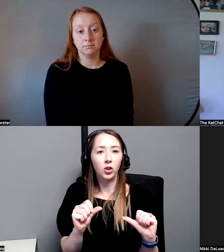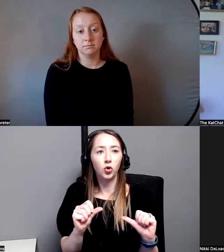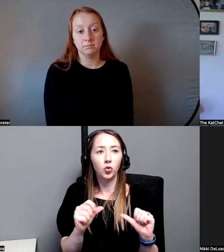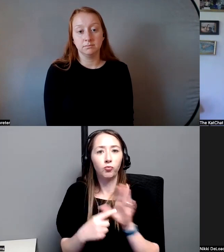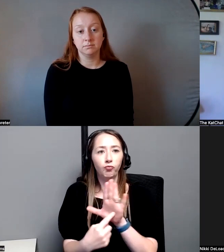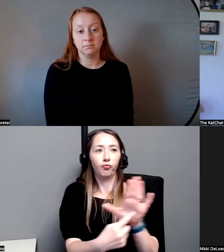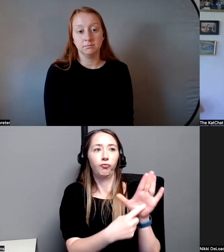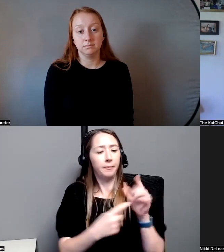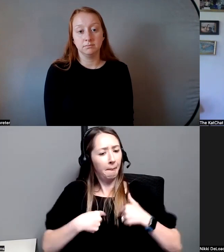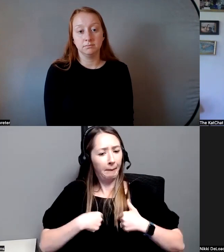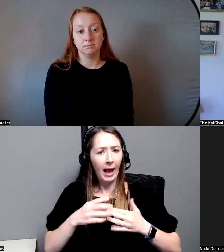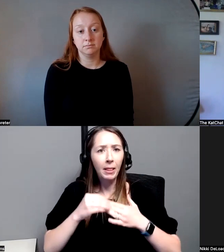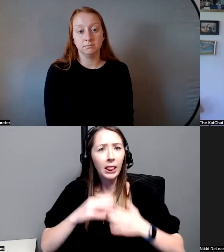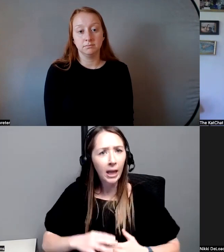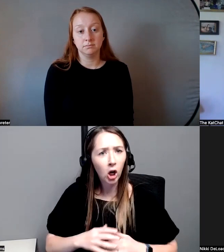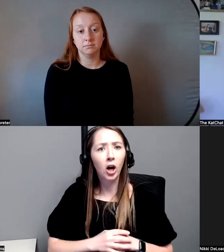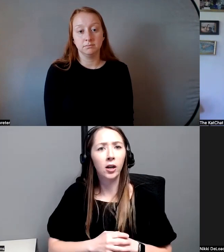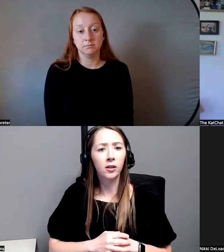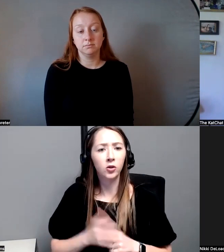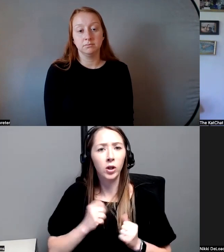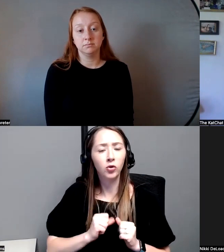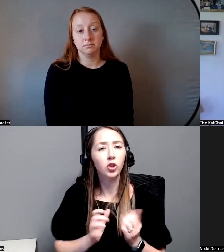on set and